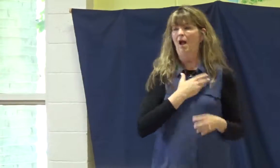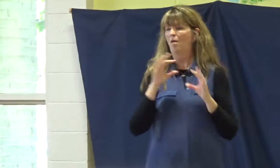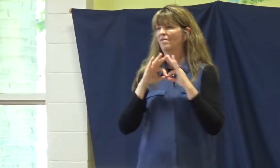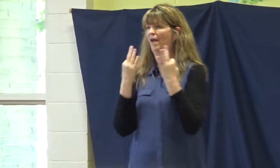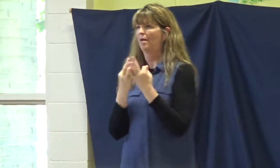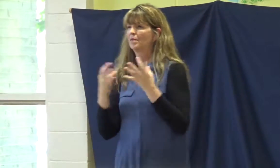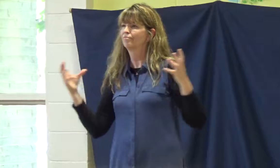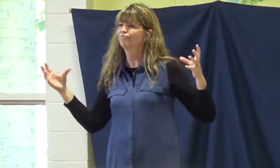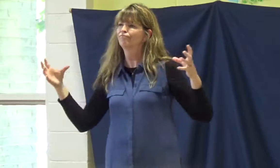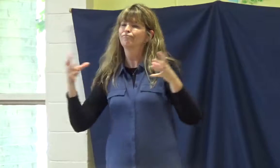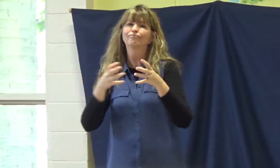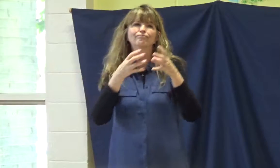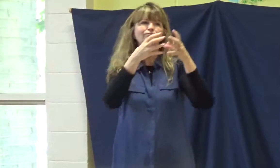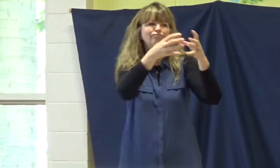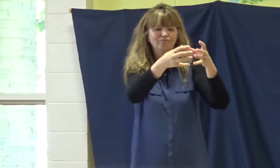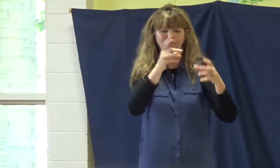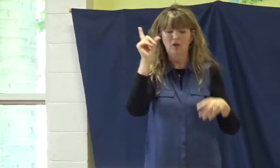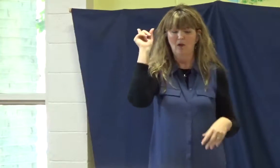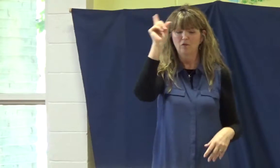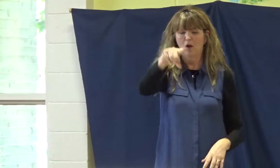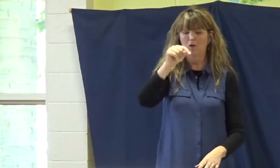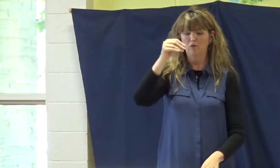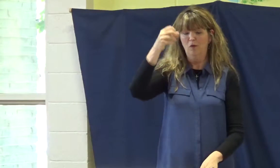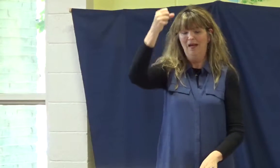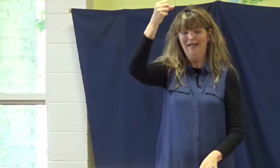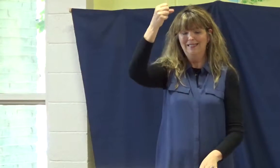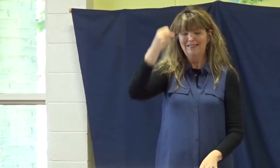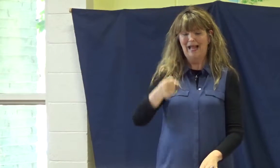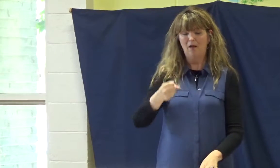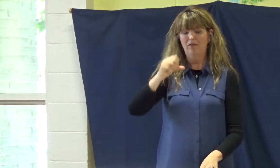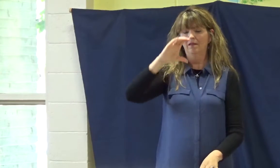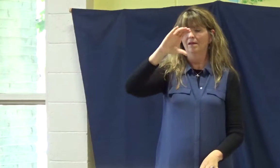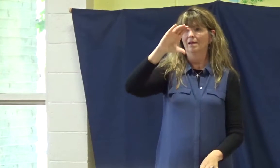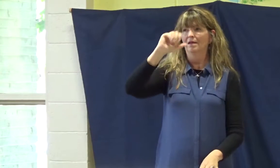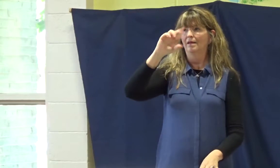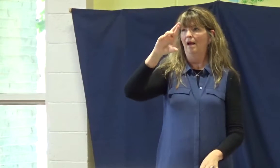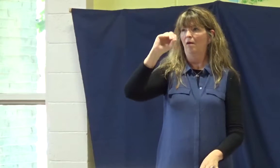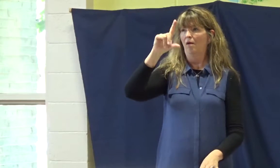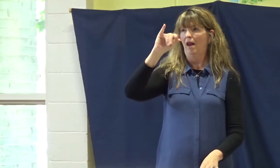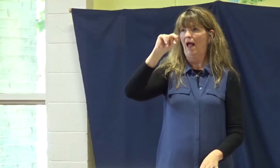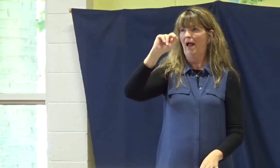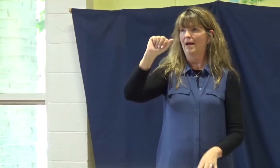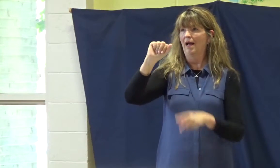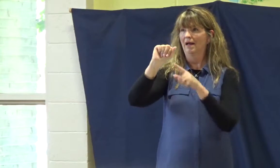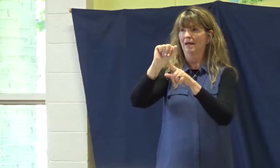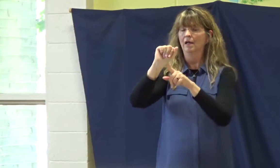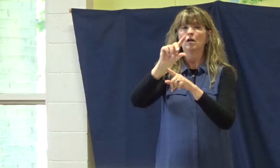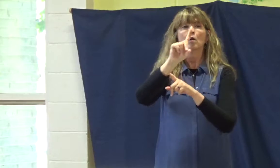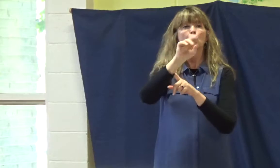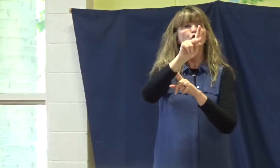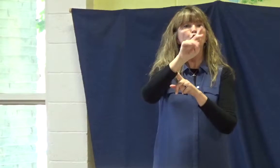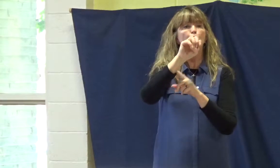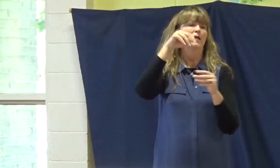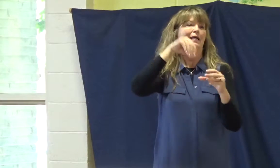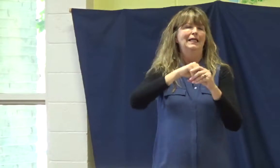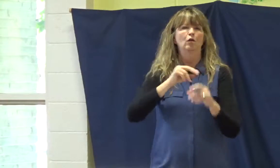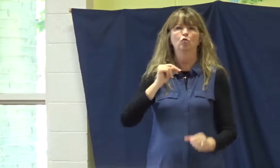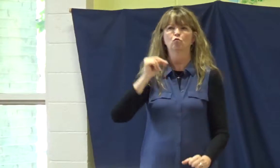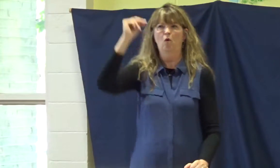It was my daughter-in-law's family and our family. We met there and we went to South Carolina.